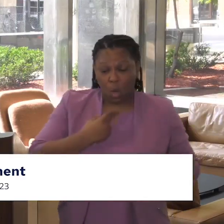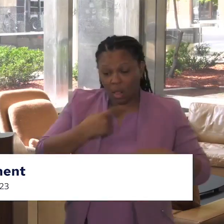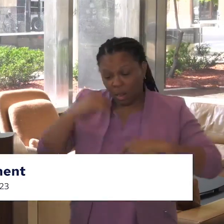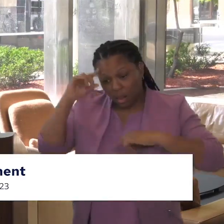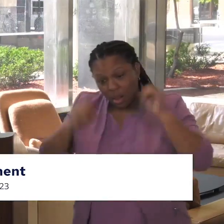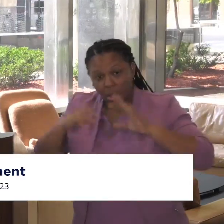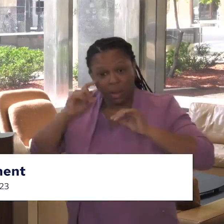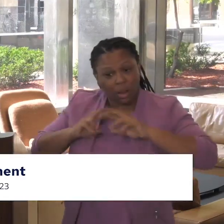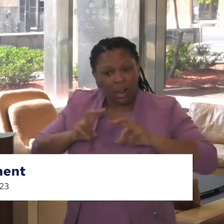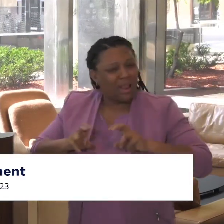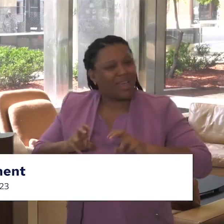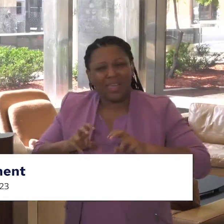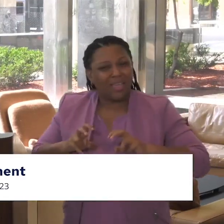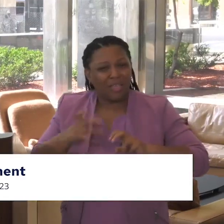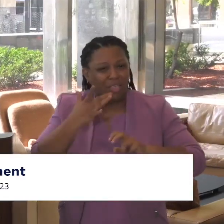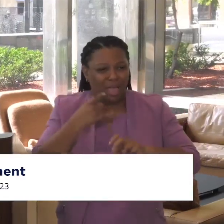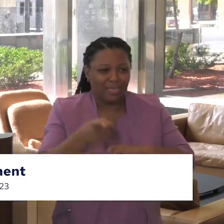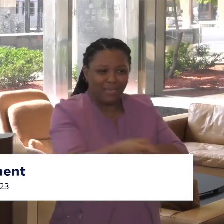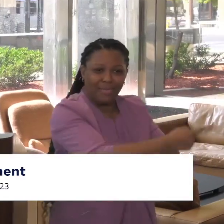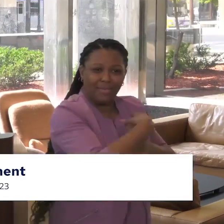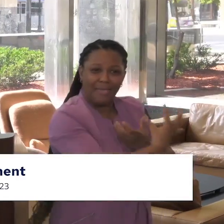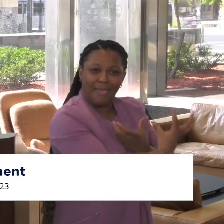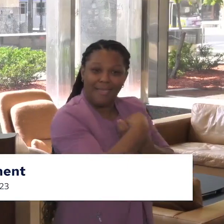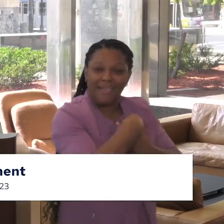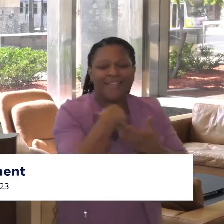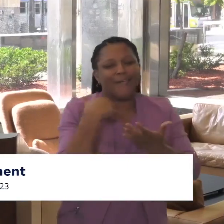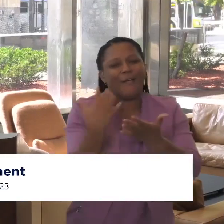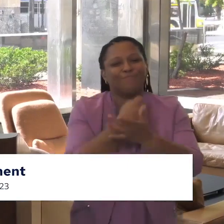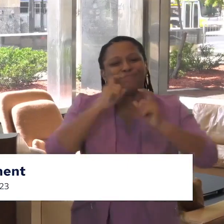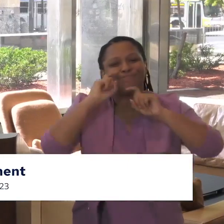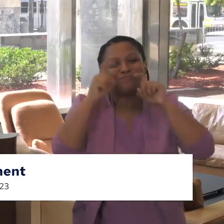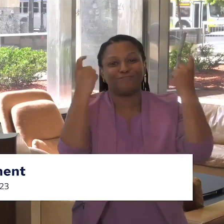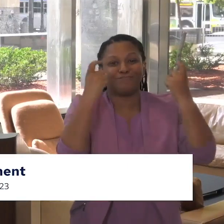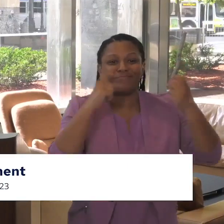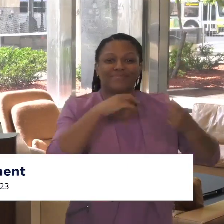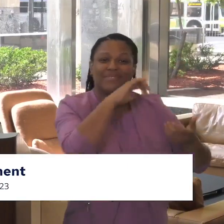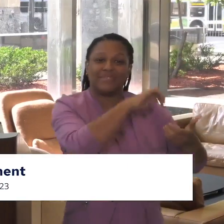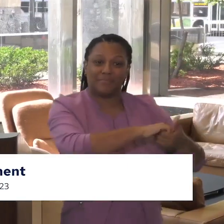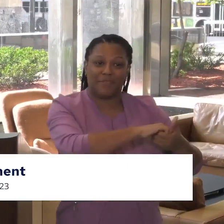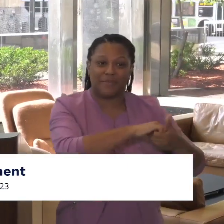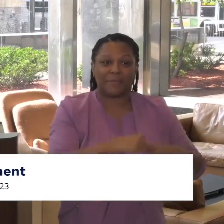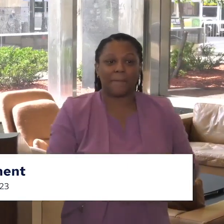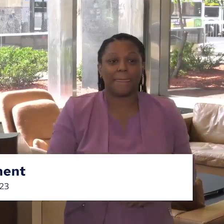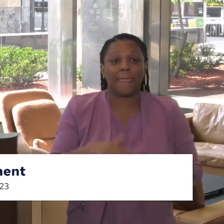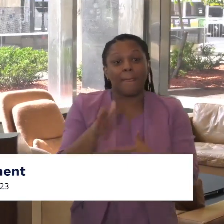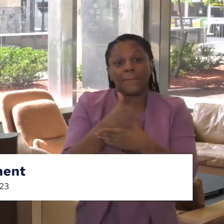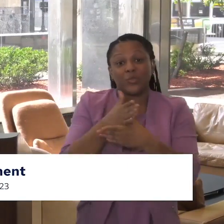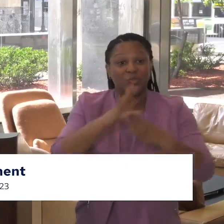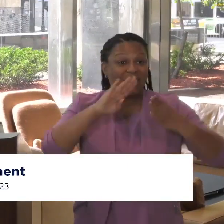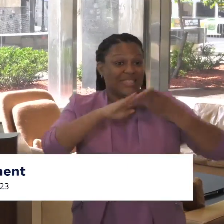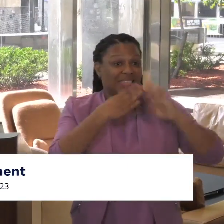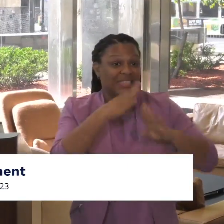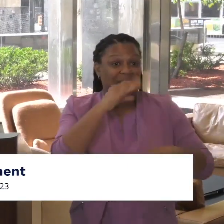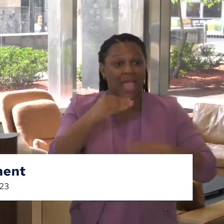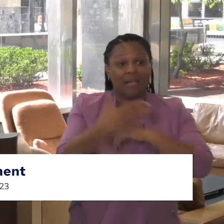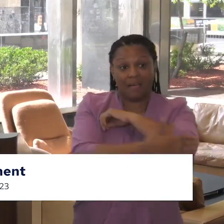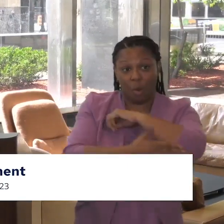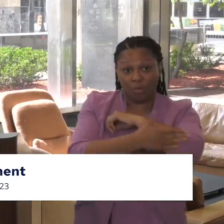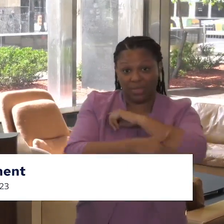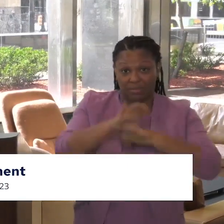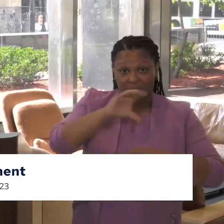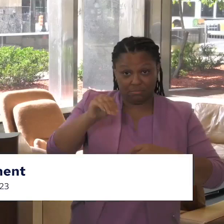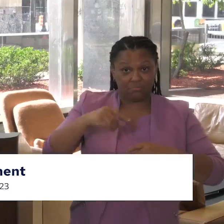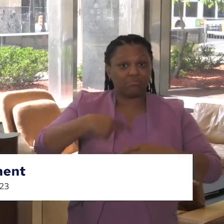celebrate a partnership primarily between the city and the county and a whole bunch of partners,